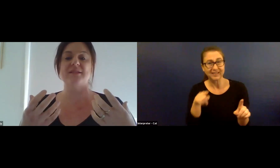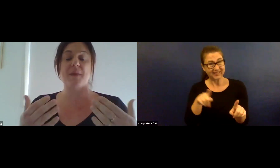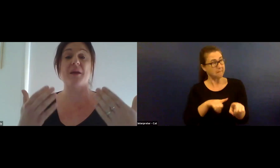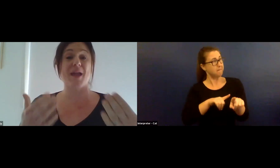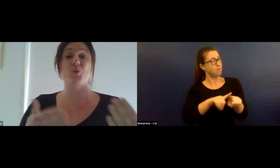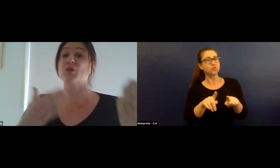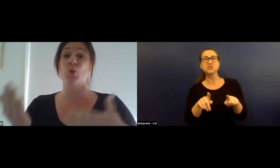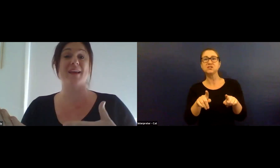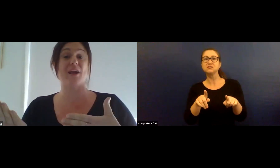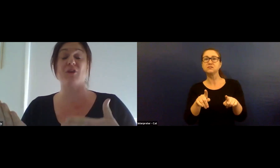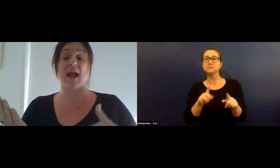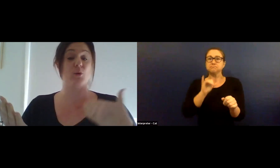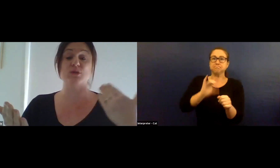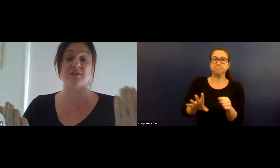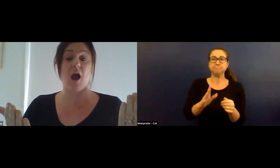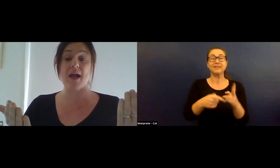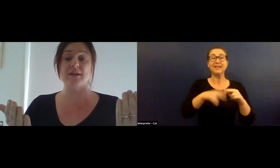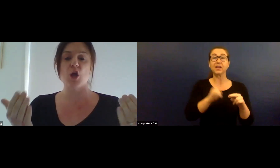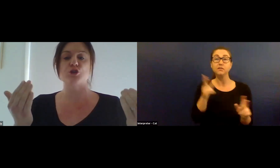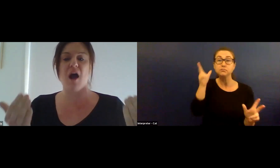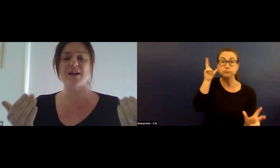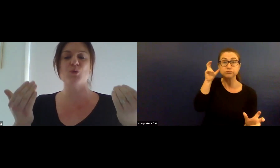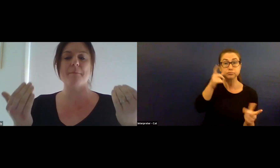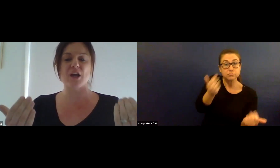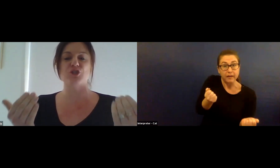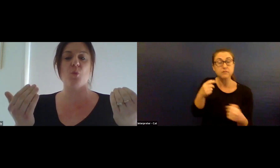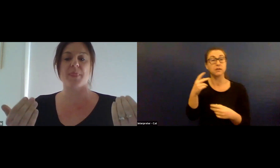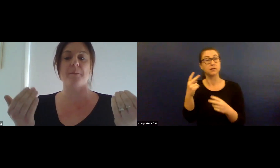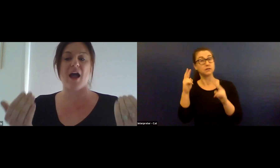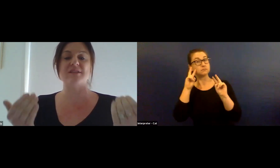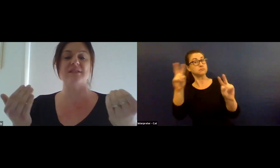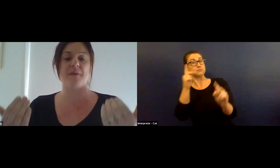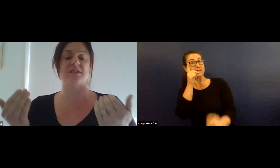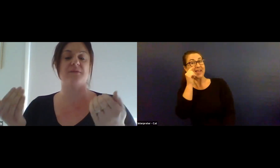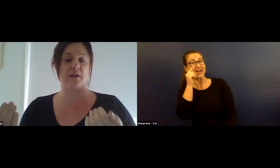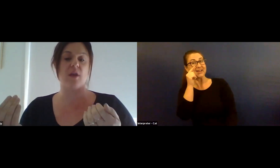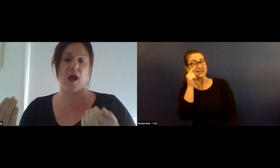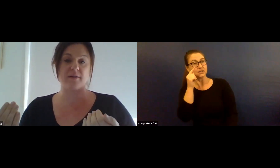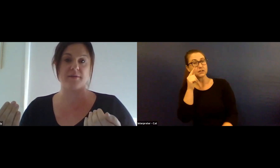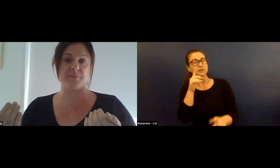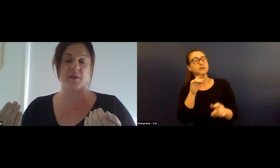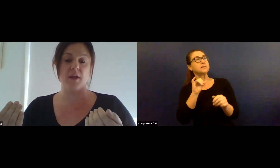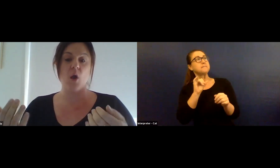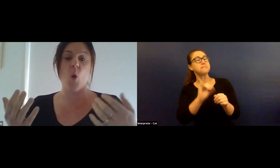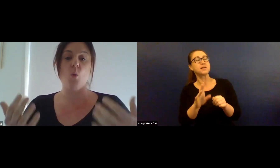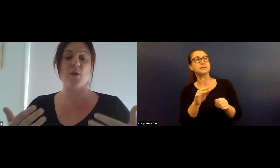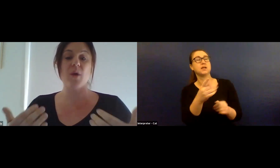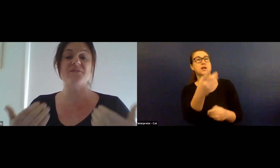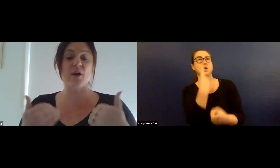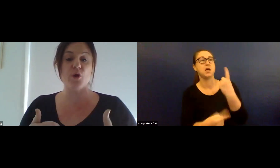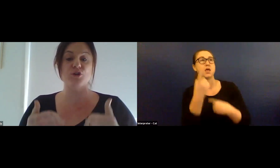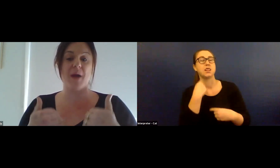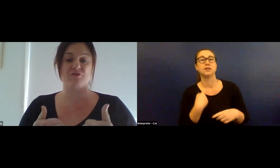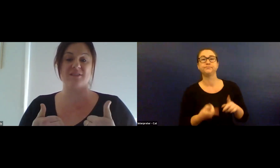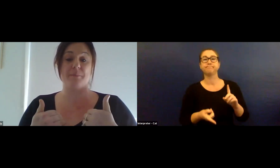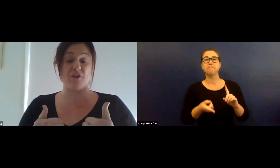ways to make people with good hearing and good sight try to imagine what the barriers must feel like. When we